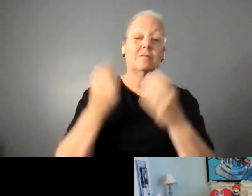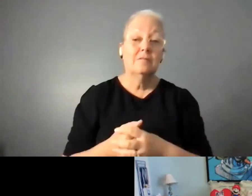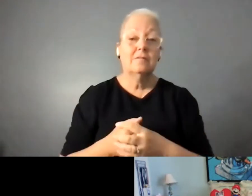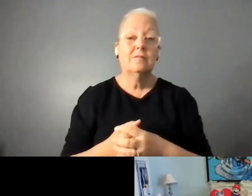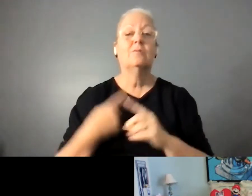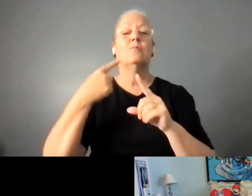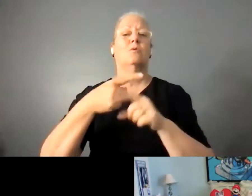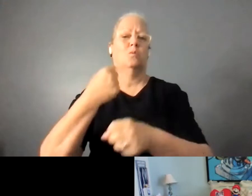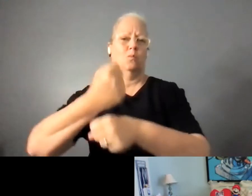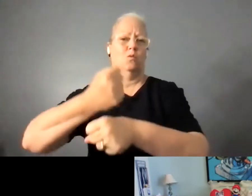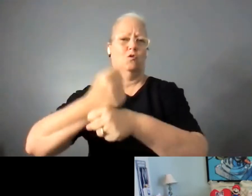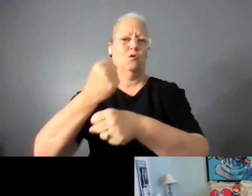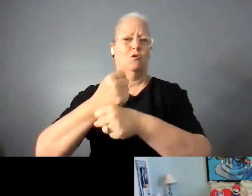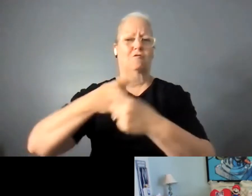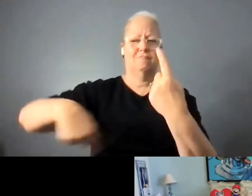because